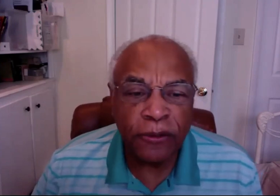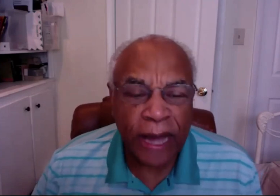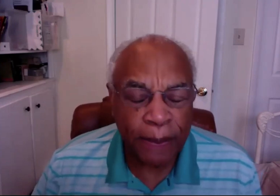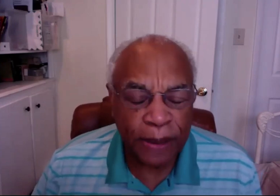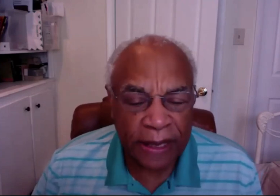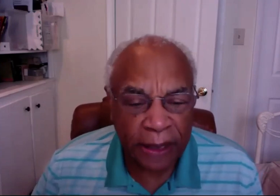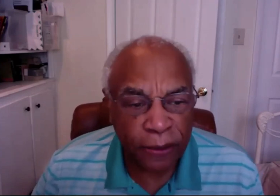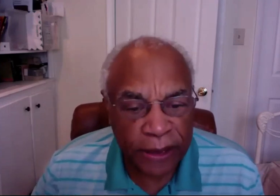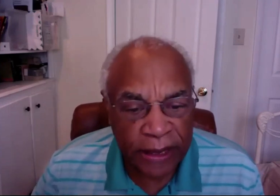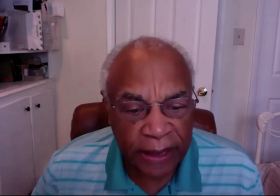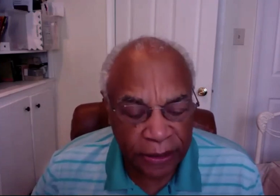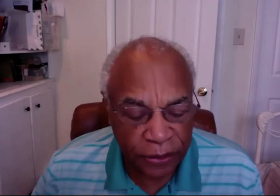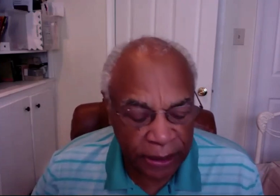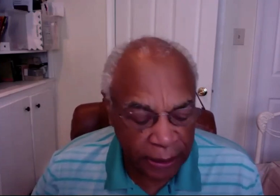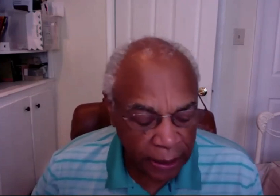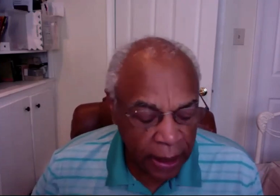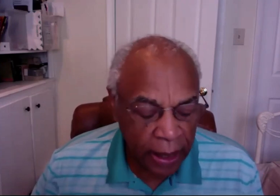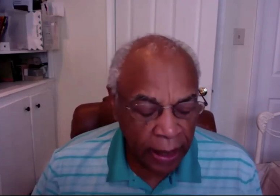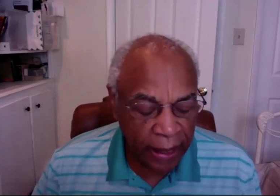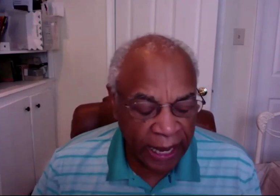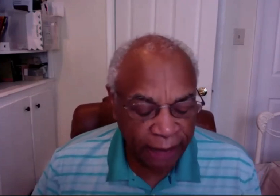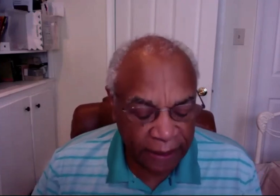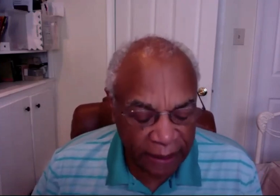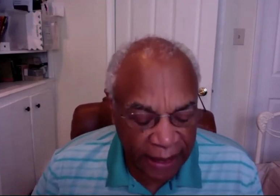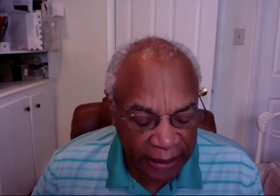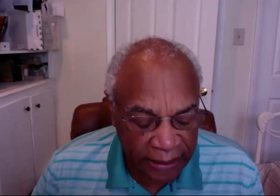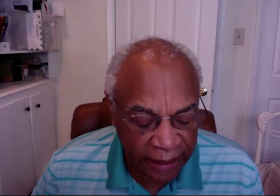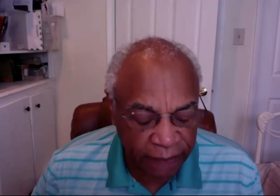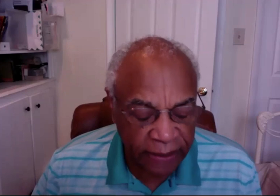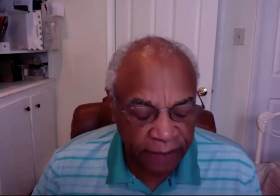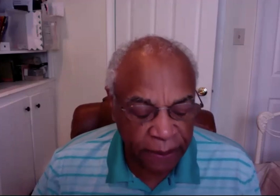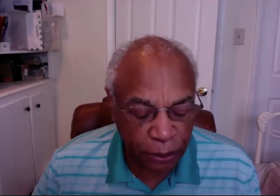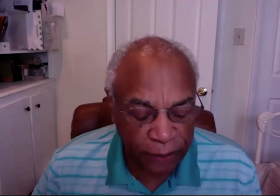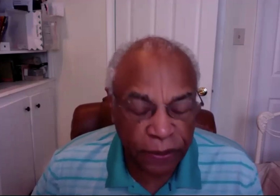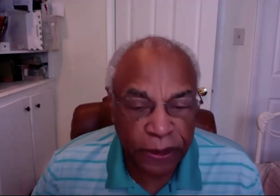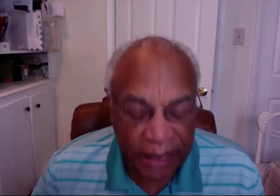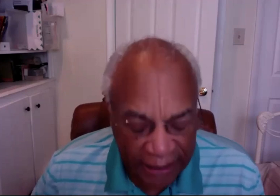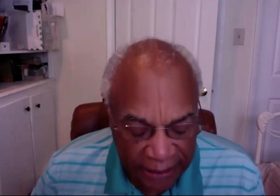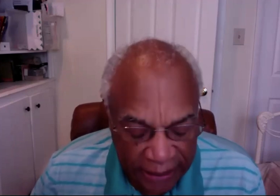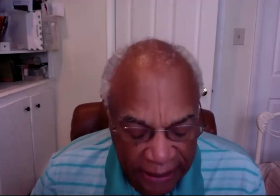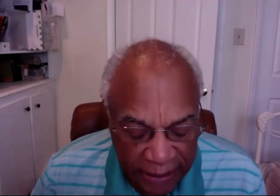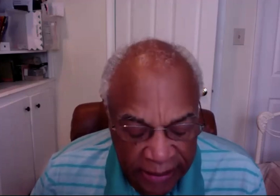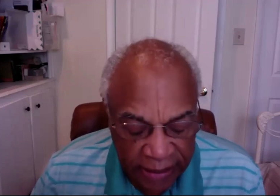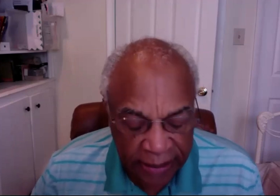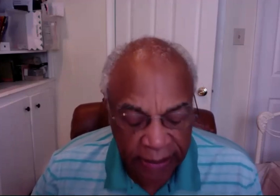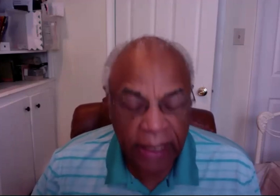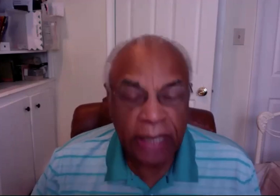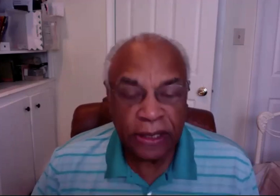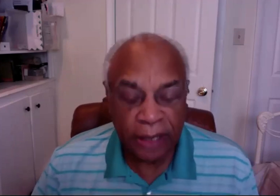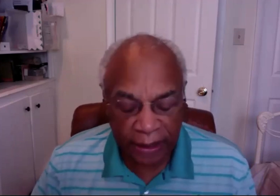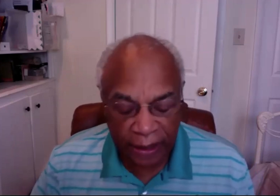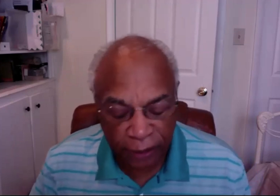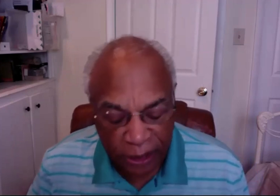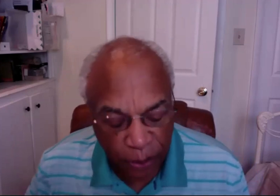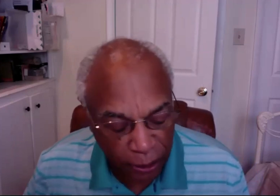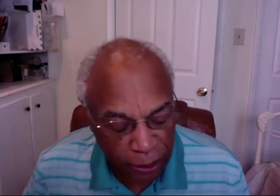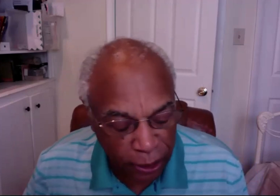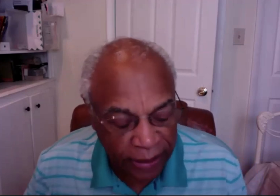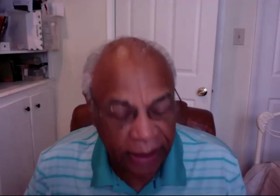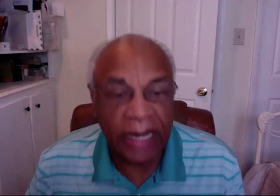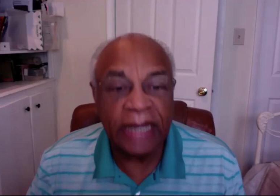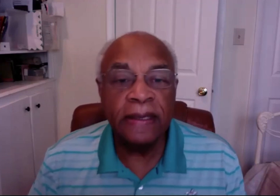spread rapidly across the country after the February 1st, 1960 sit-in started in